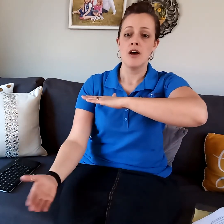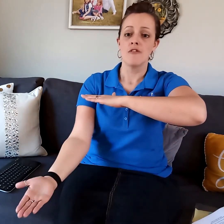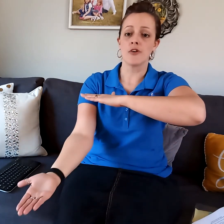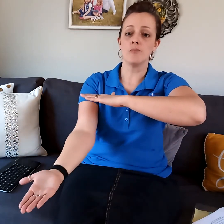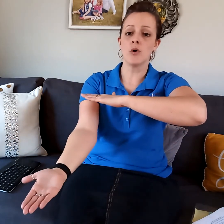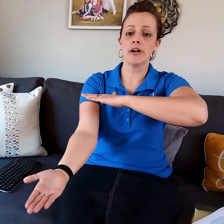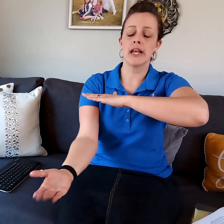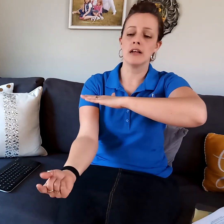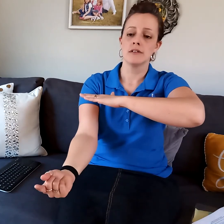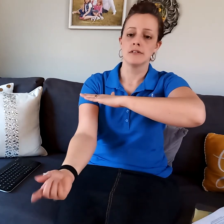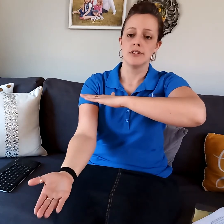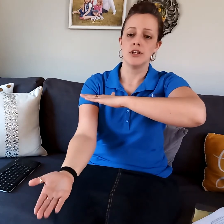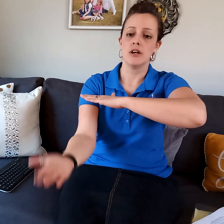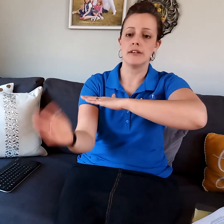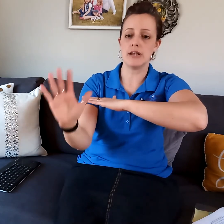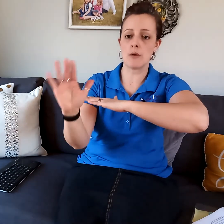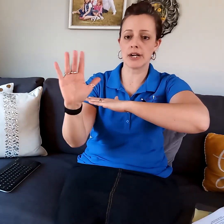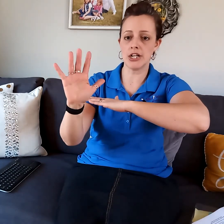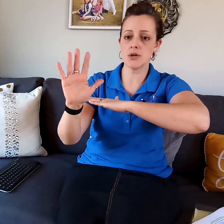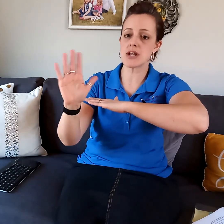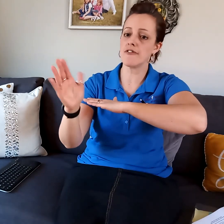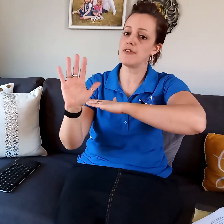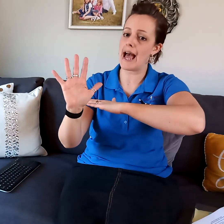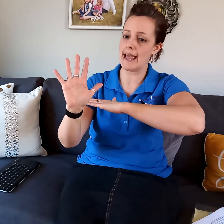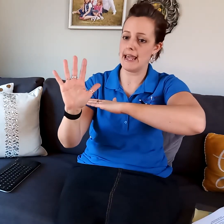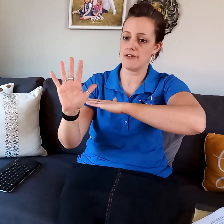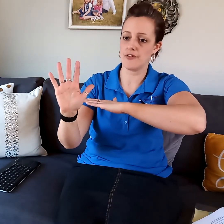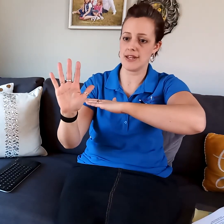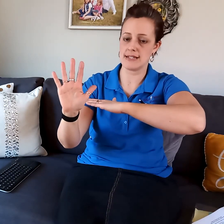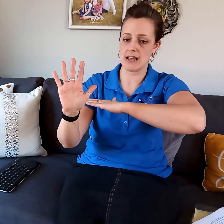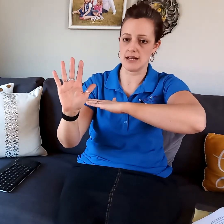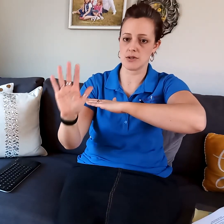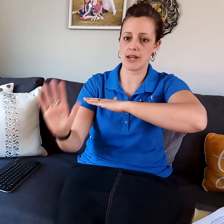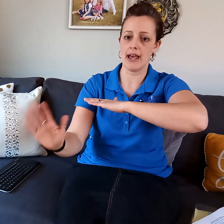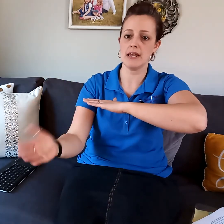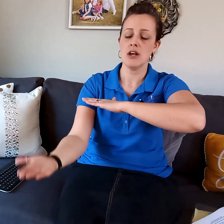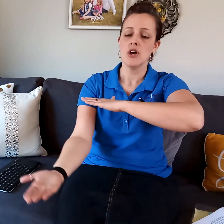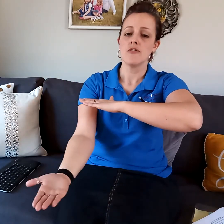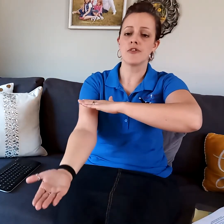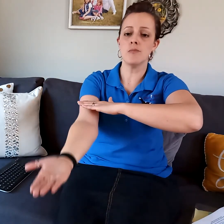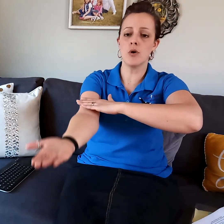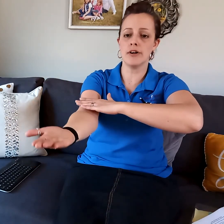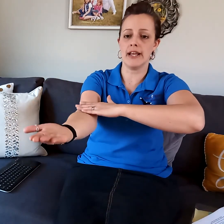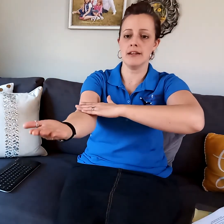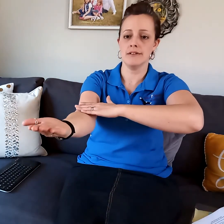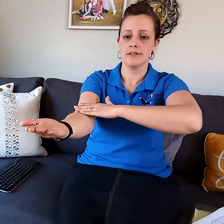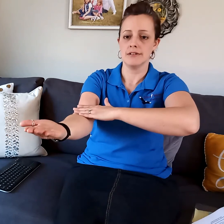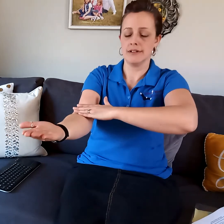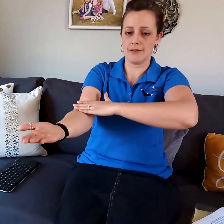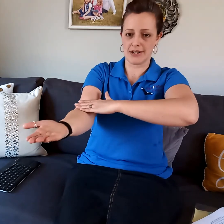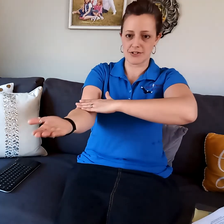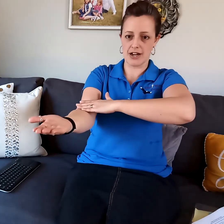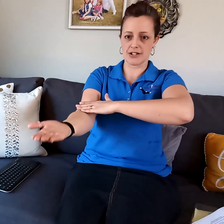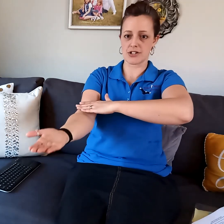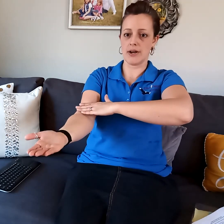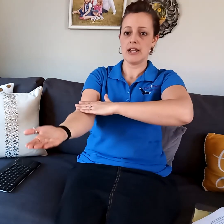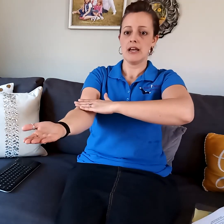For morning, now we're going to use our flat hand for these signs, okay? For morning, I'm going to try to show it.